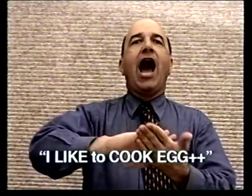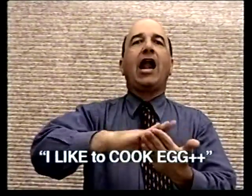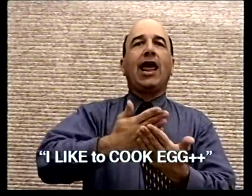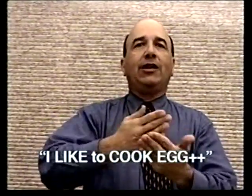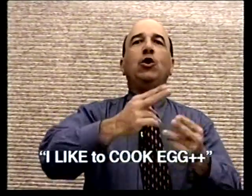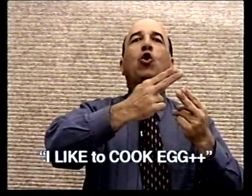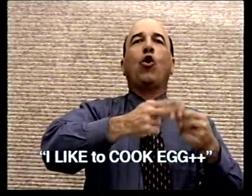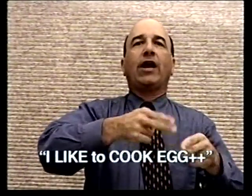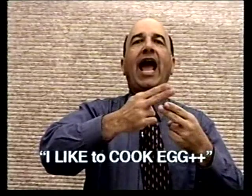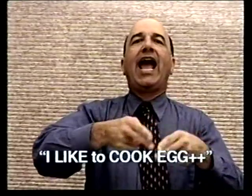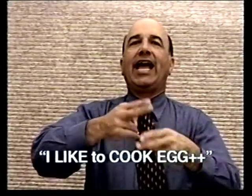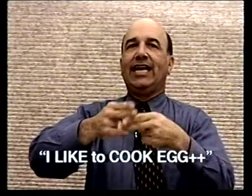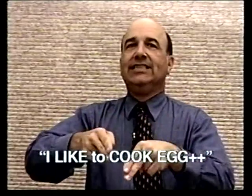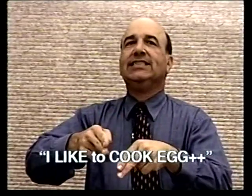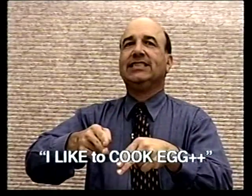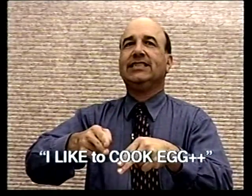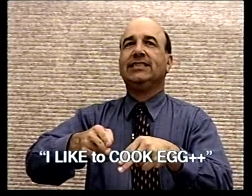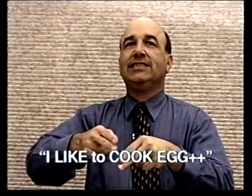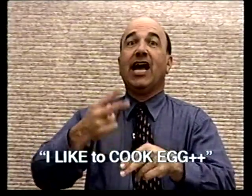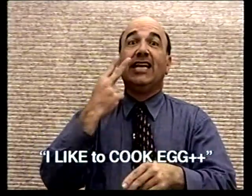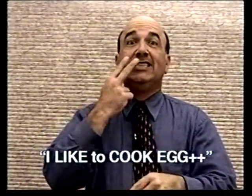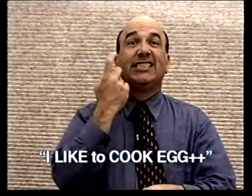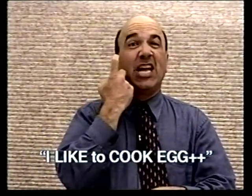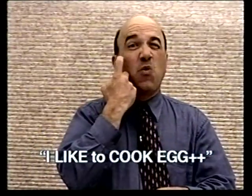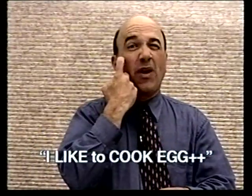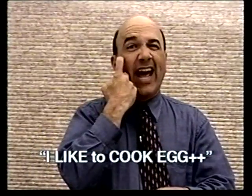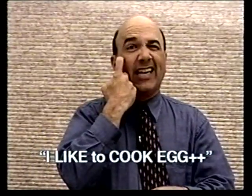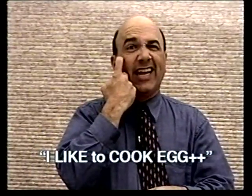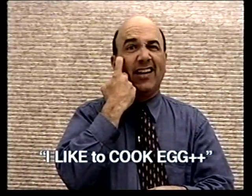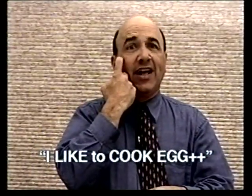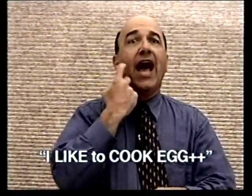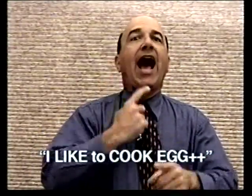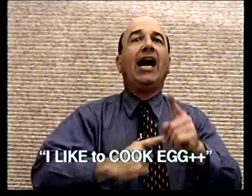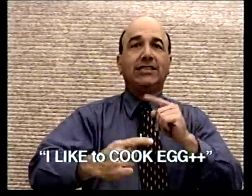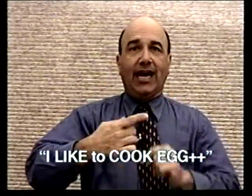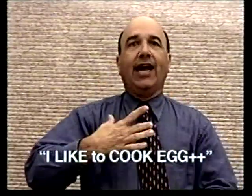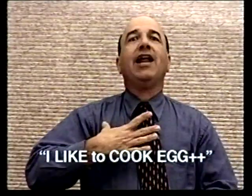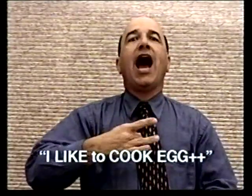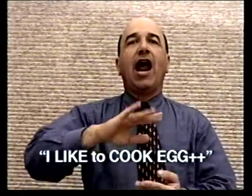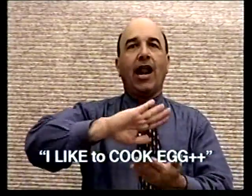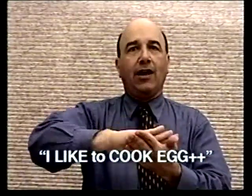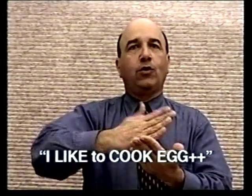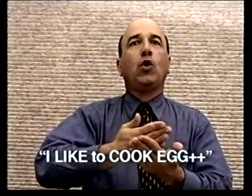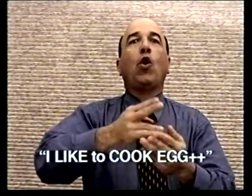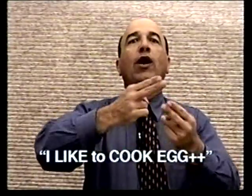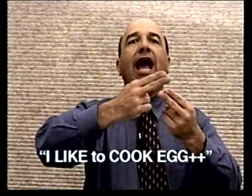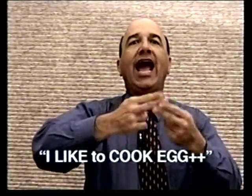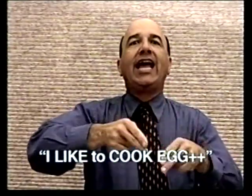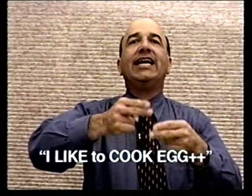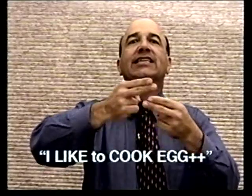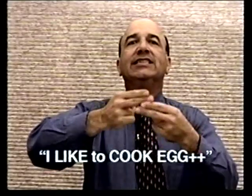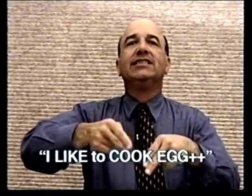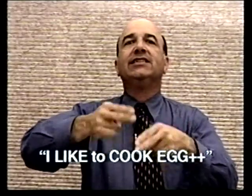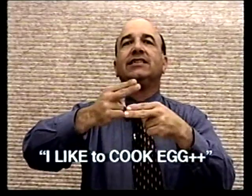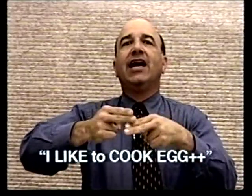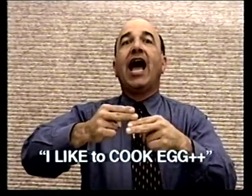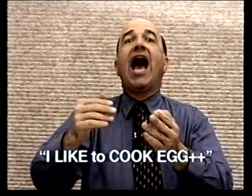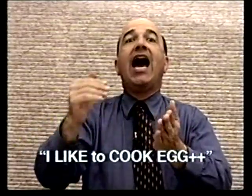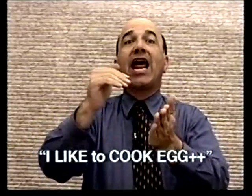I like to cook egg. You see what I did? I signed, I like to cook egg. And